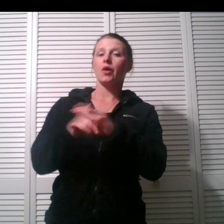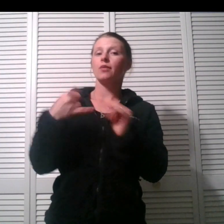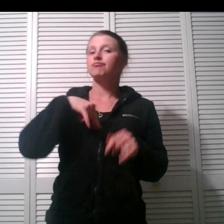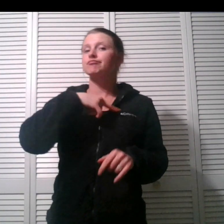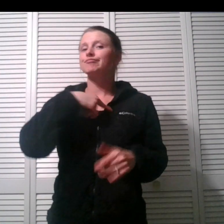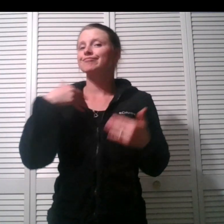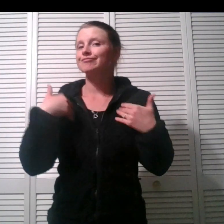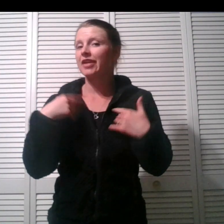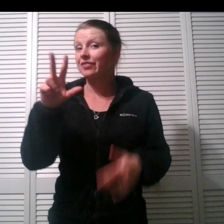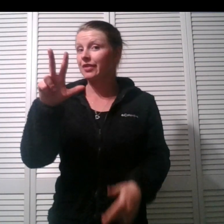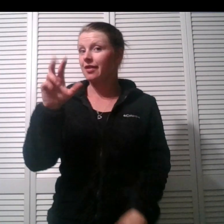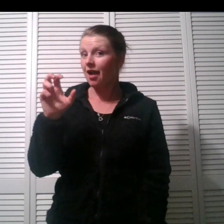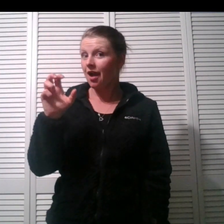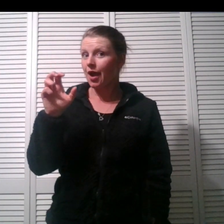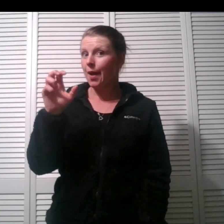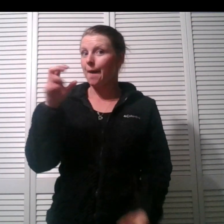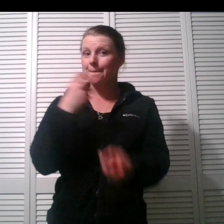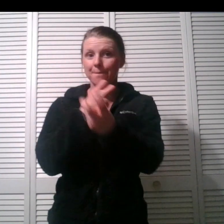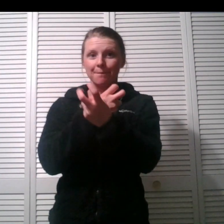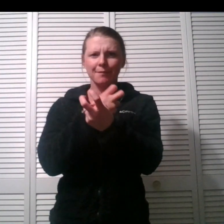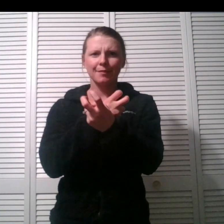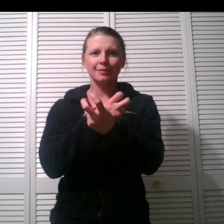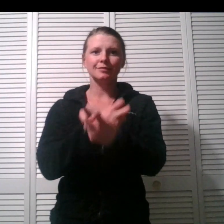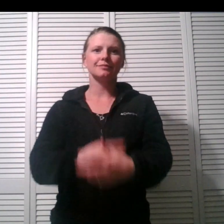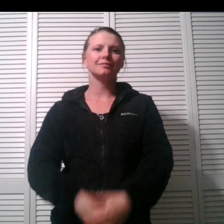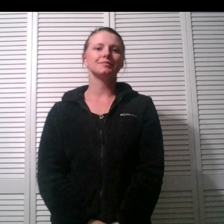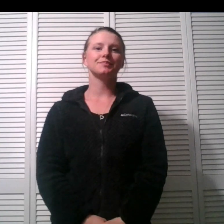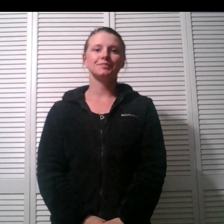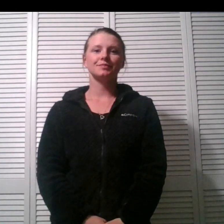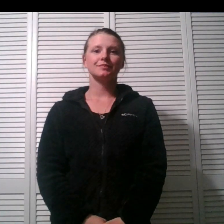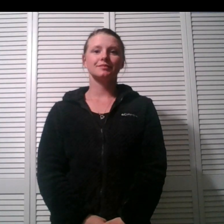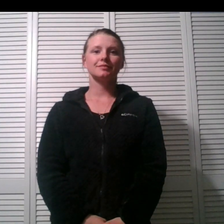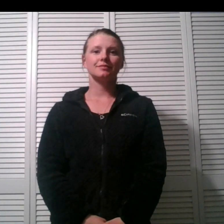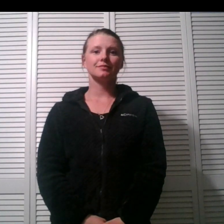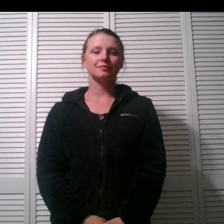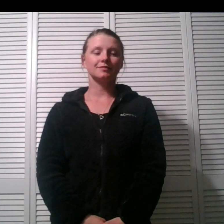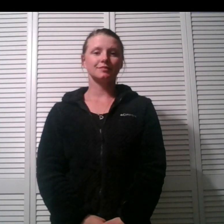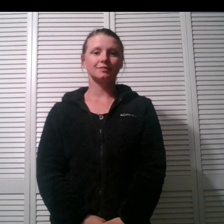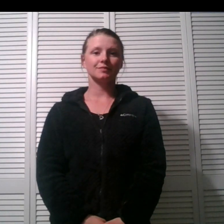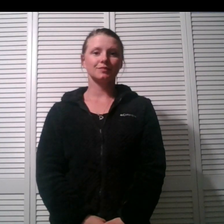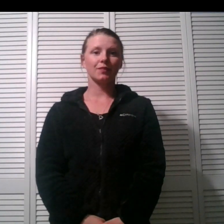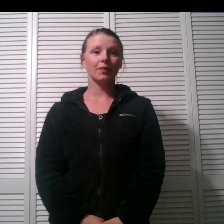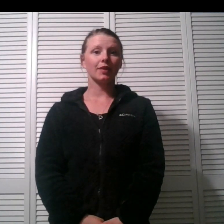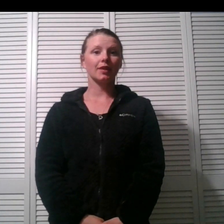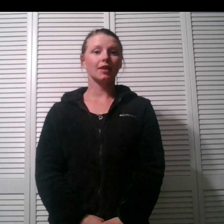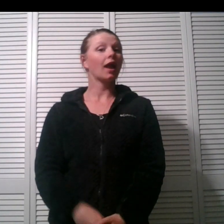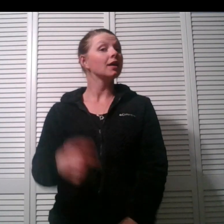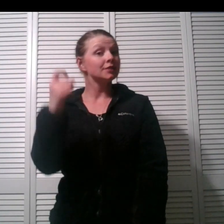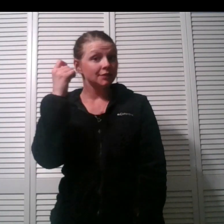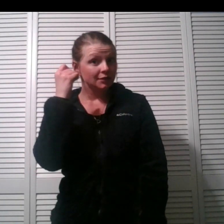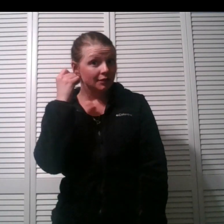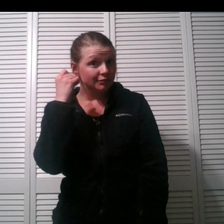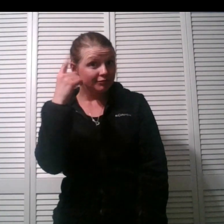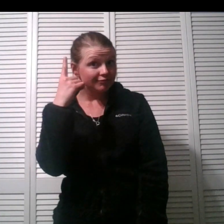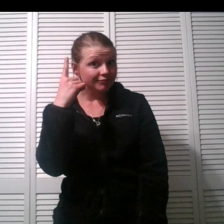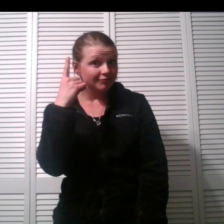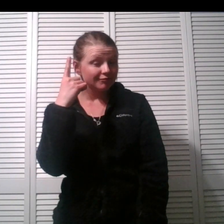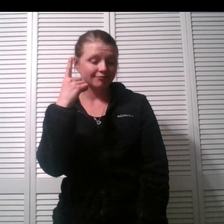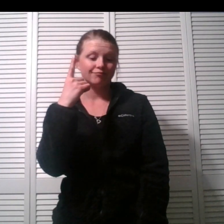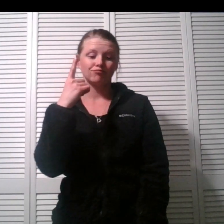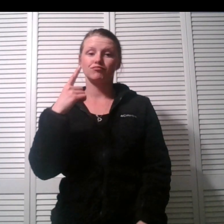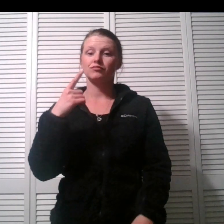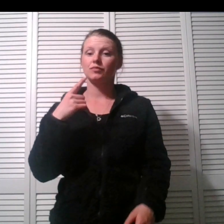can we account for those 94 missing bones? By understanding that as we grow throughout our